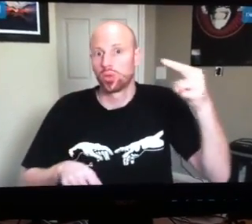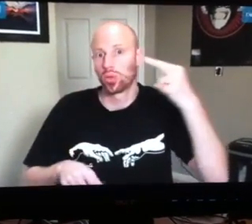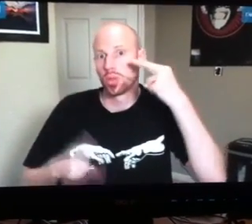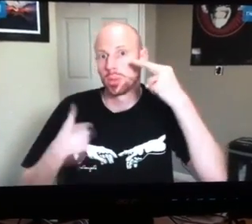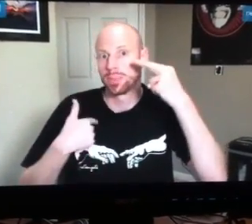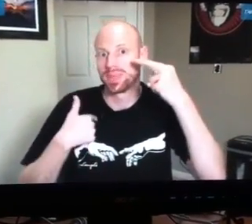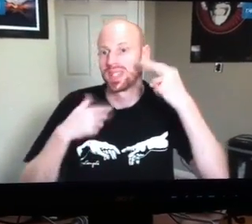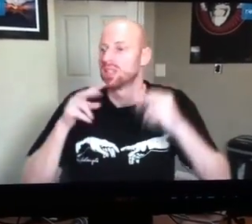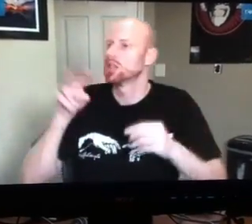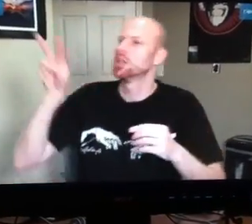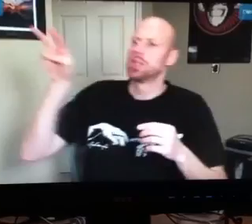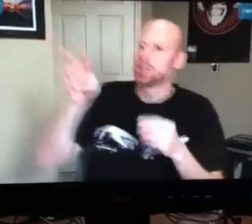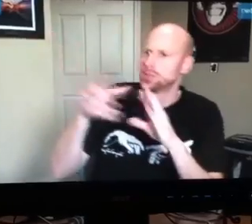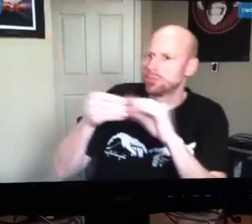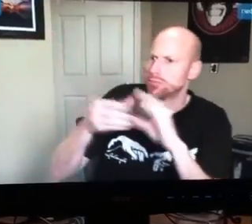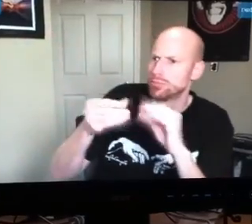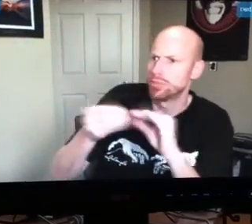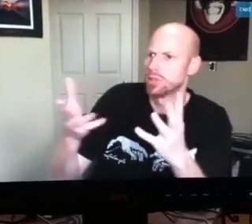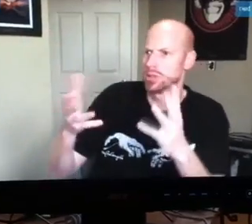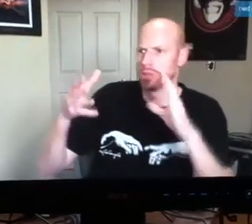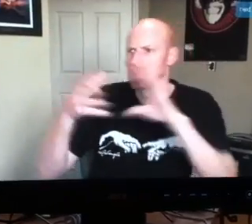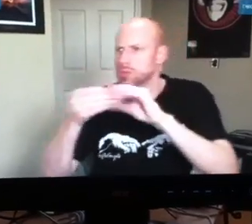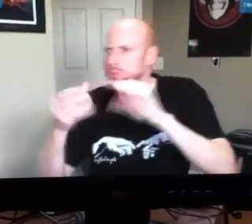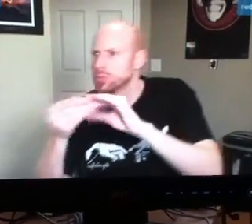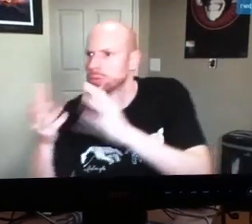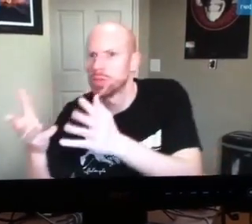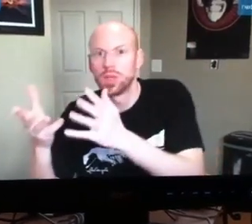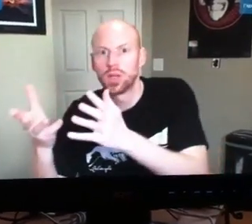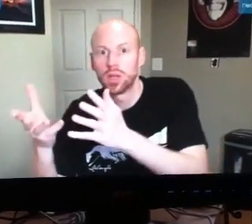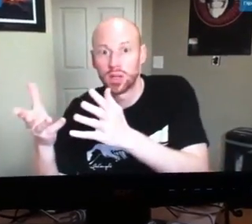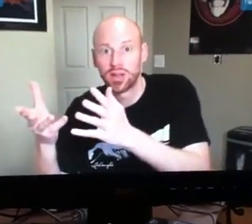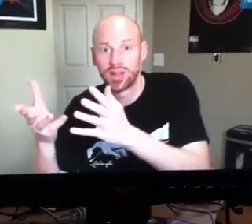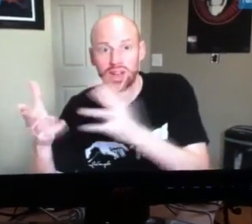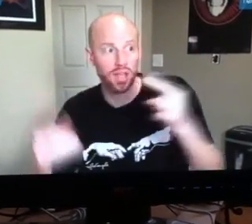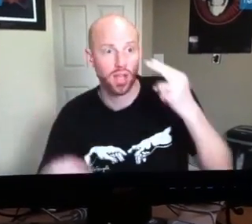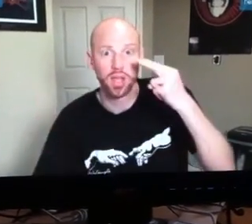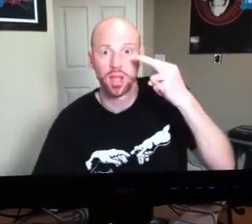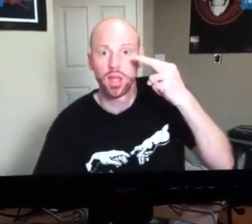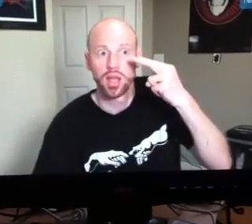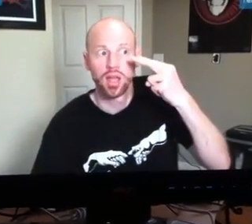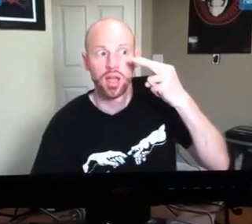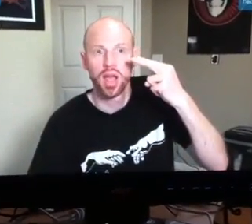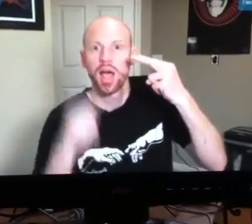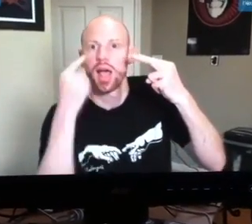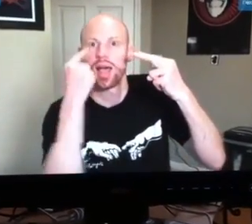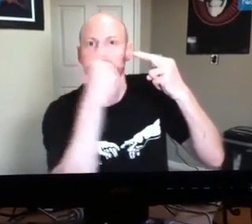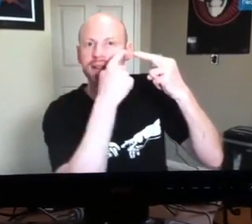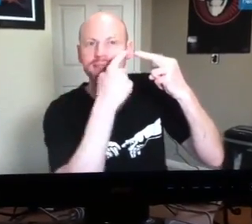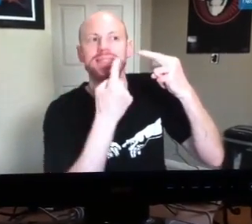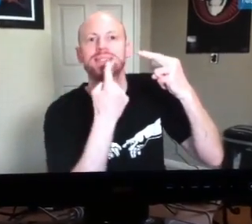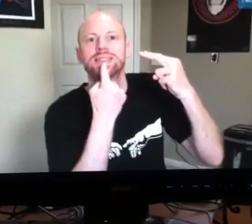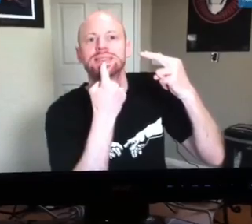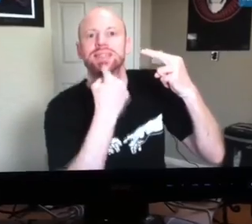going to want to say more. They're going to want to continue talking. But once their eye